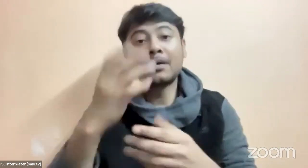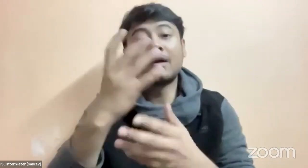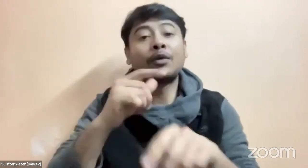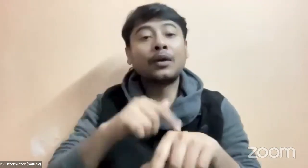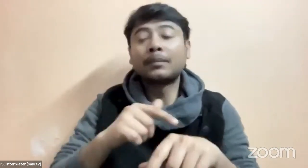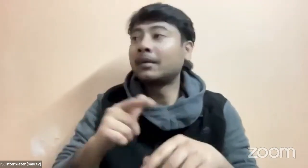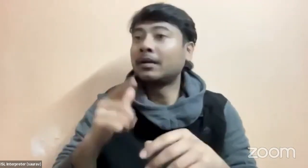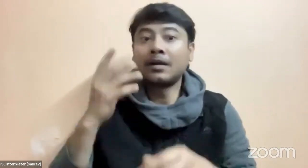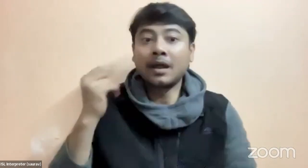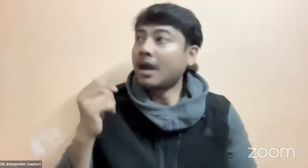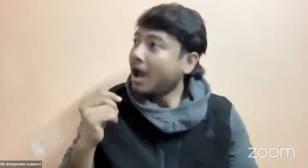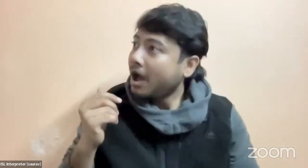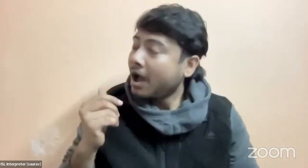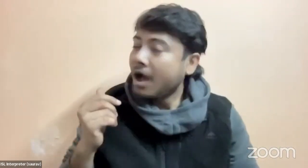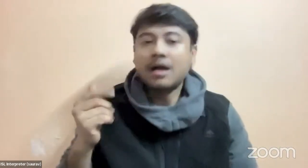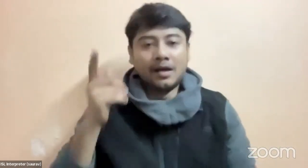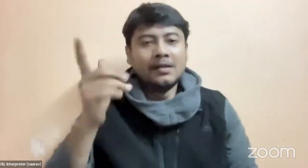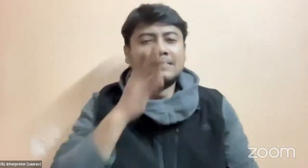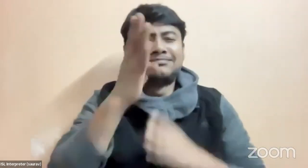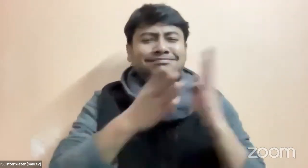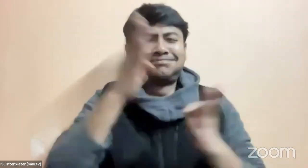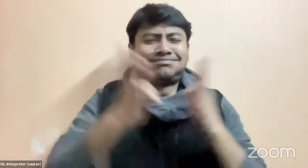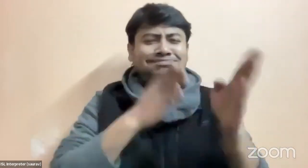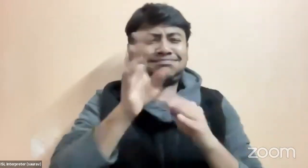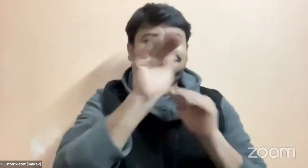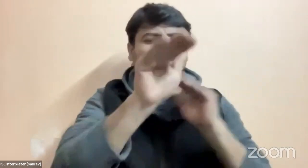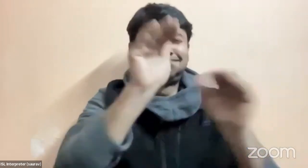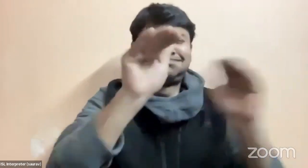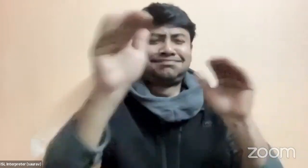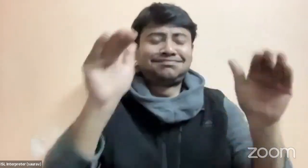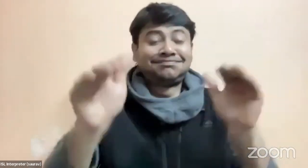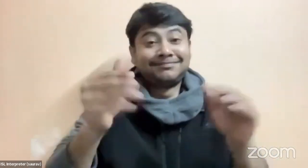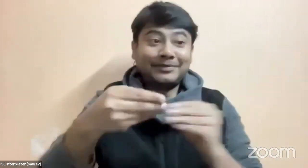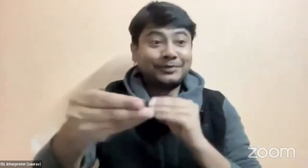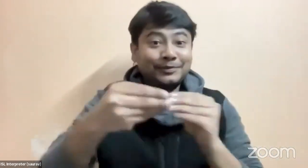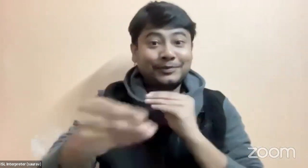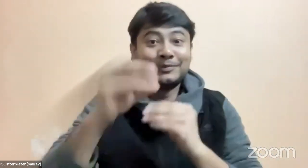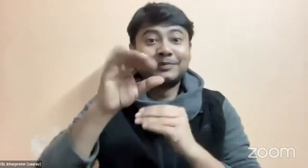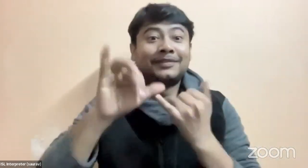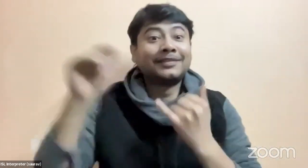and he called everyone to participate in Krishna's Leela.